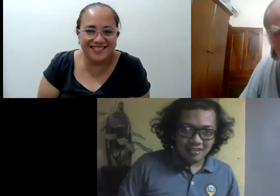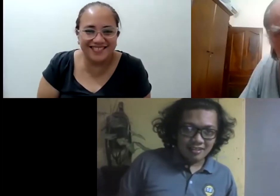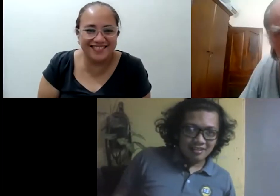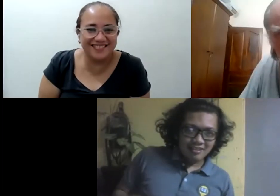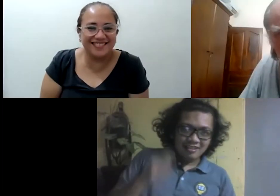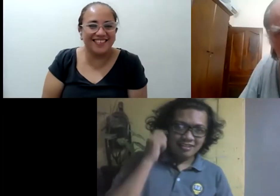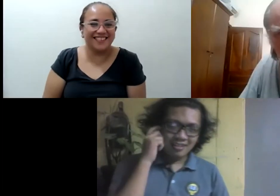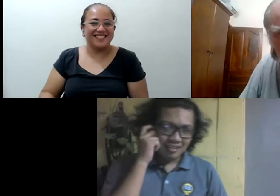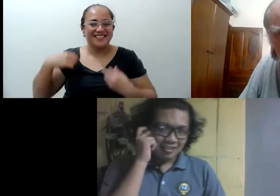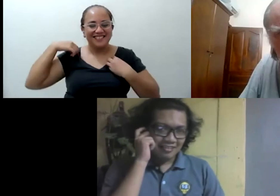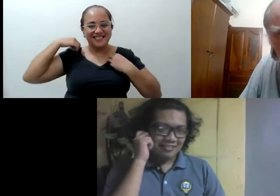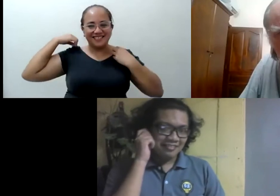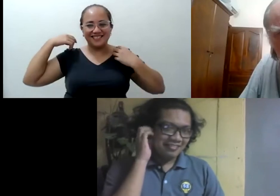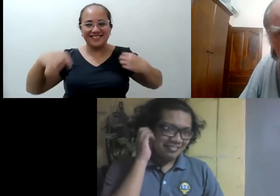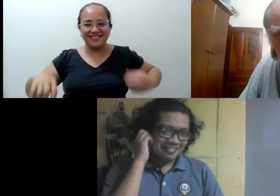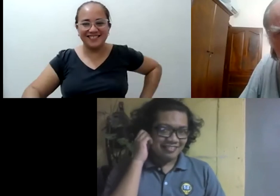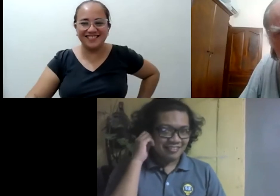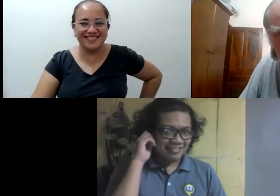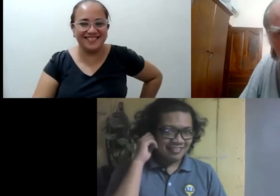whereas 100 is left.